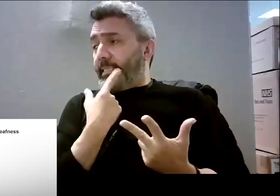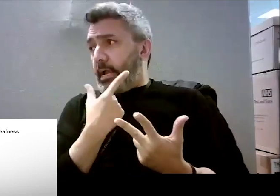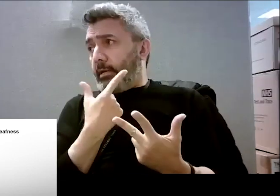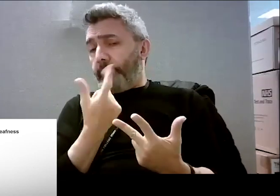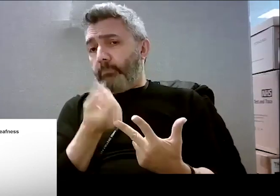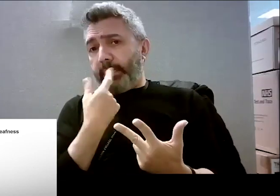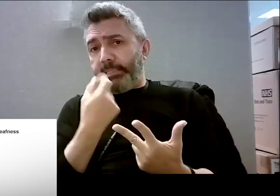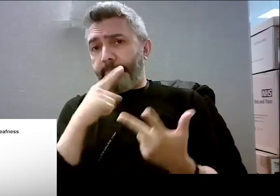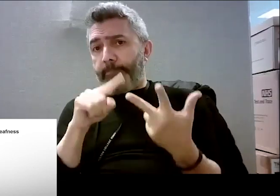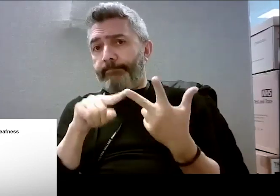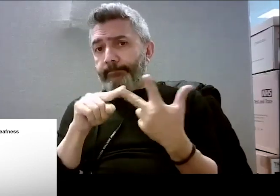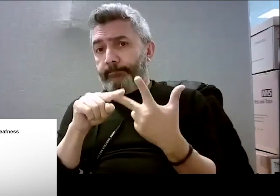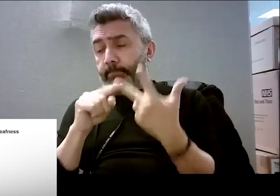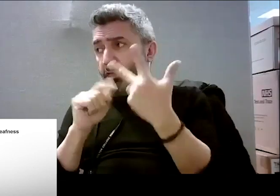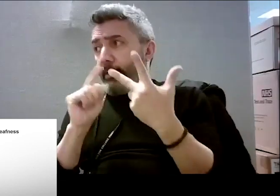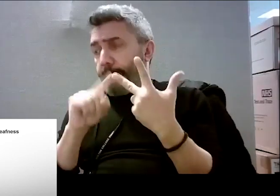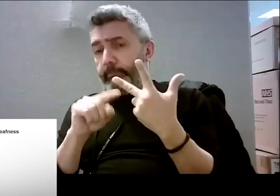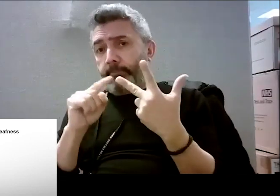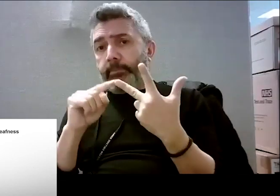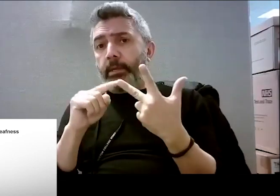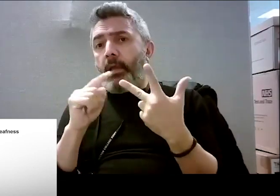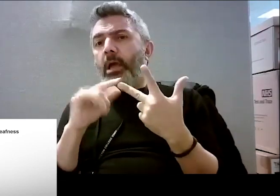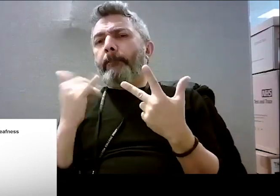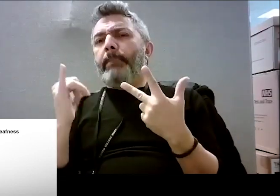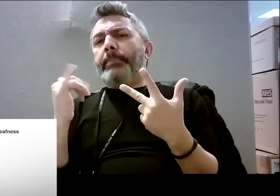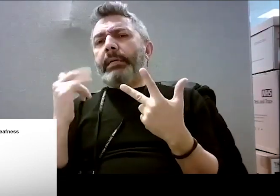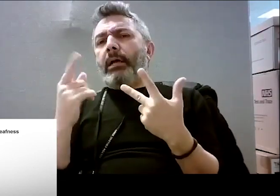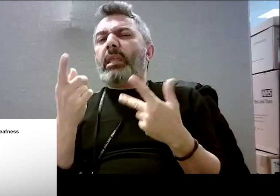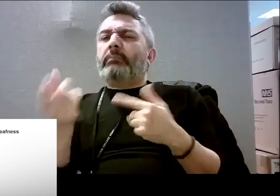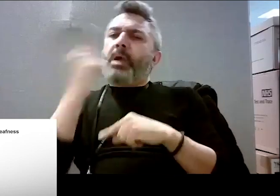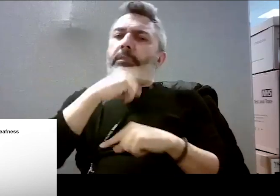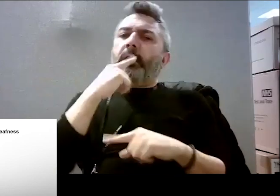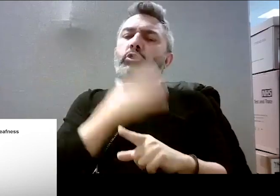Another one could be toxic drugs or medication.